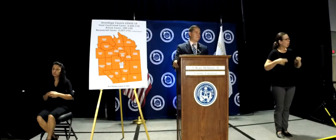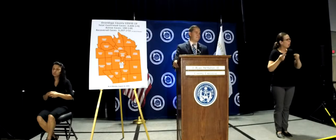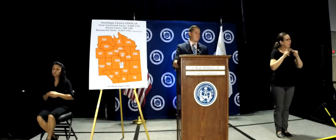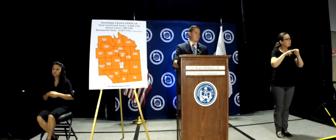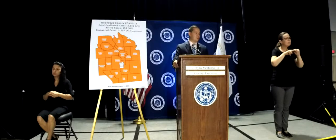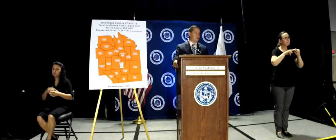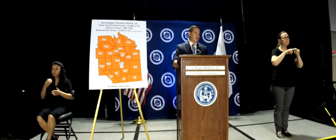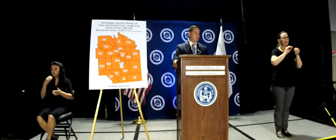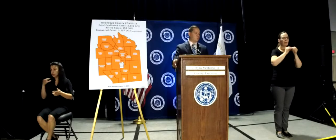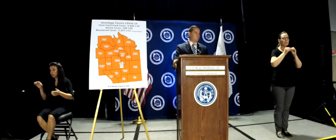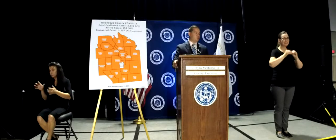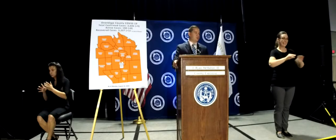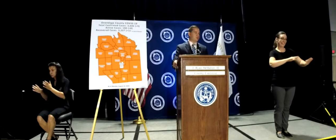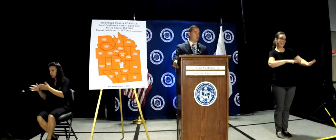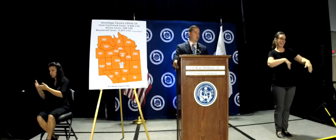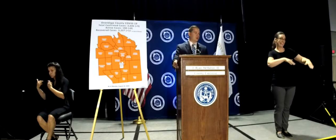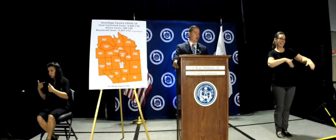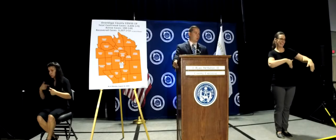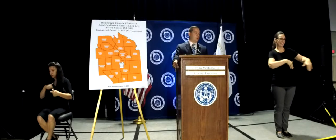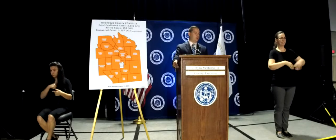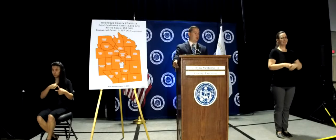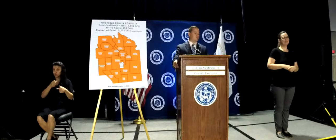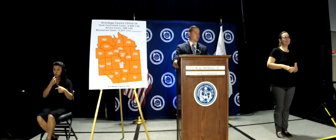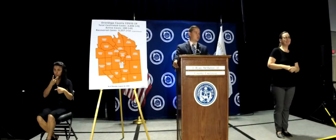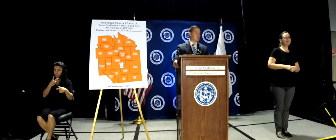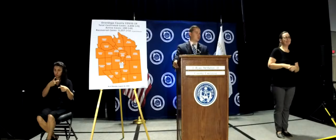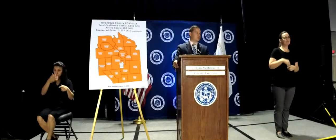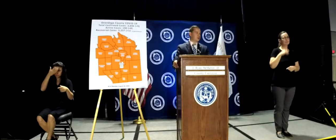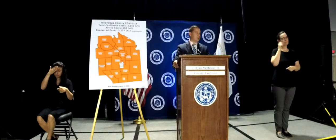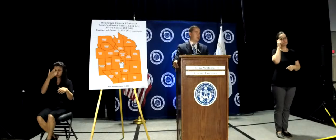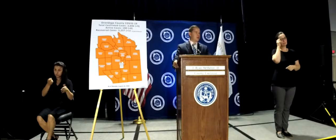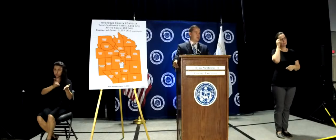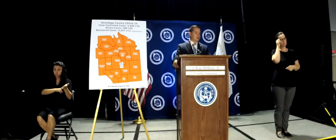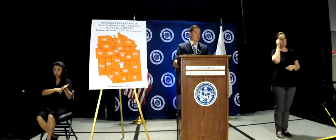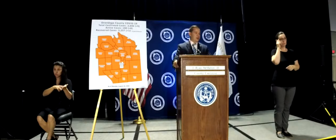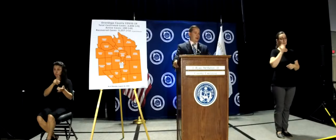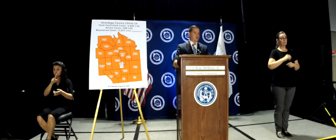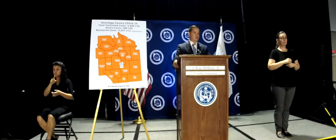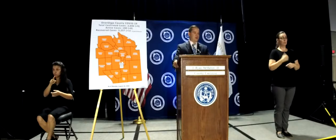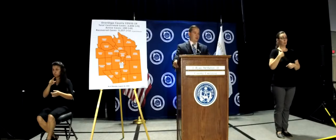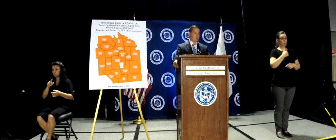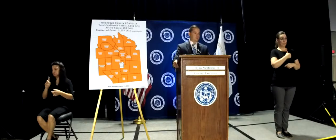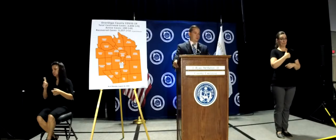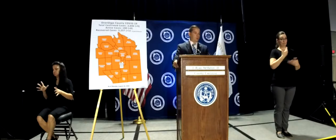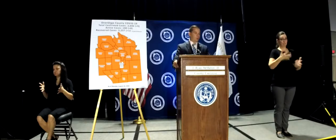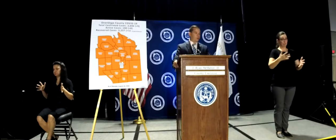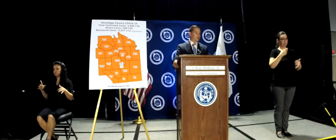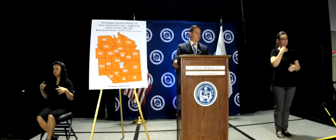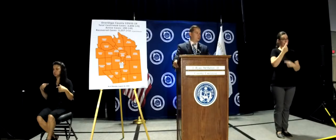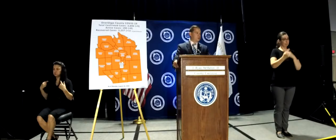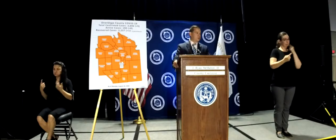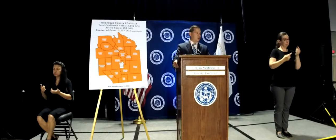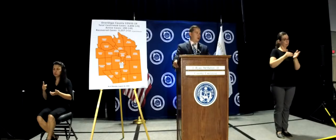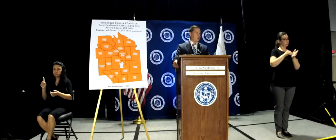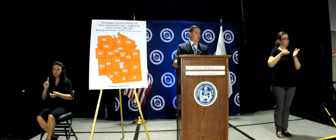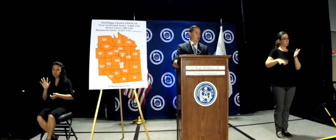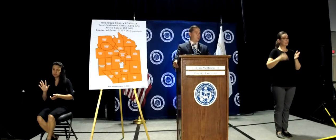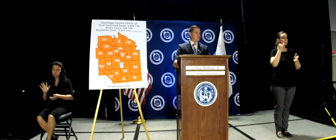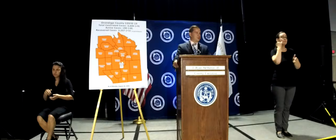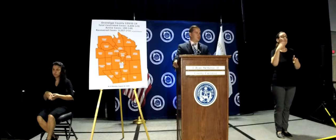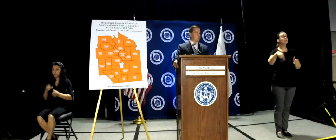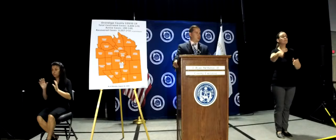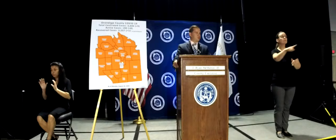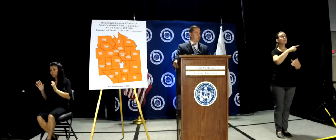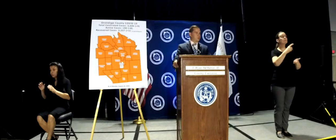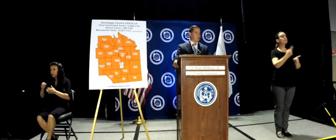yet. And again, being here, we can argue being here for those students, if they act appropriately, is probably